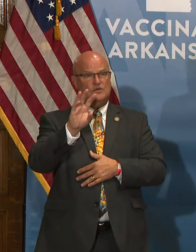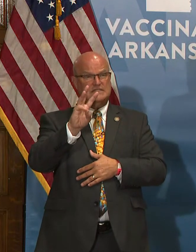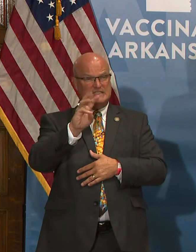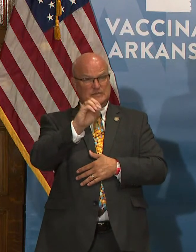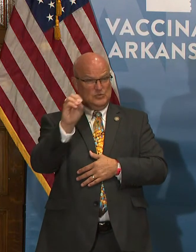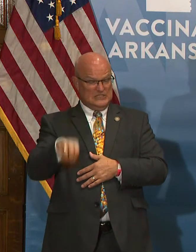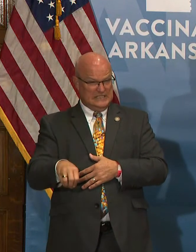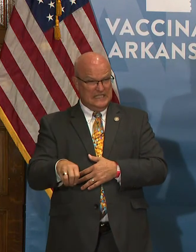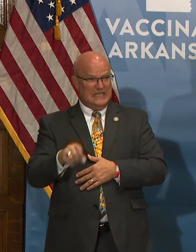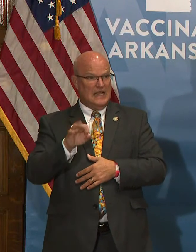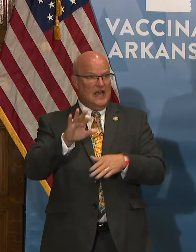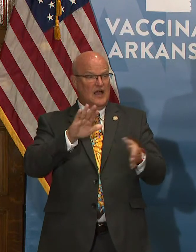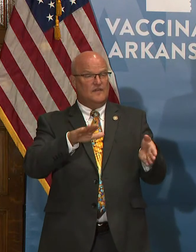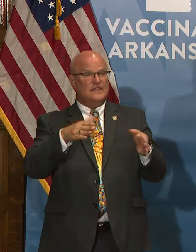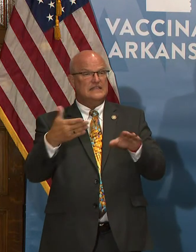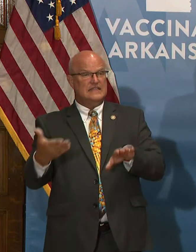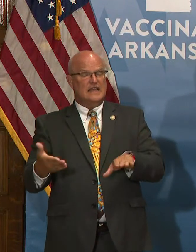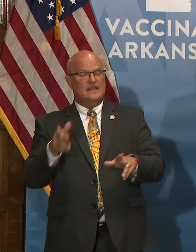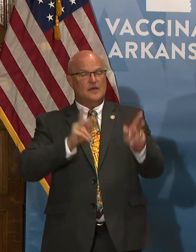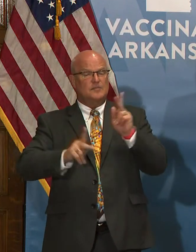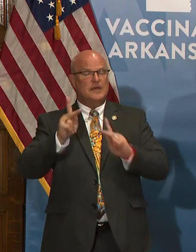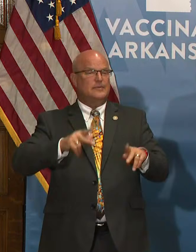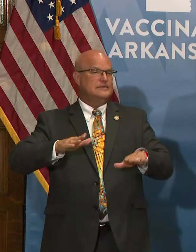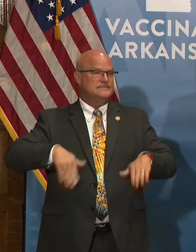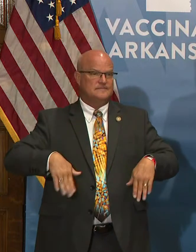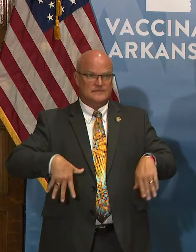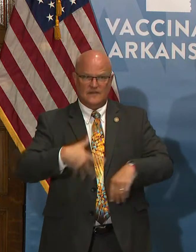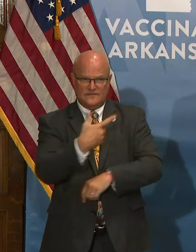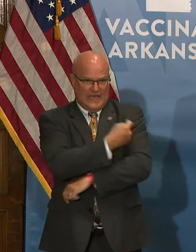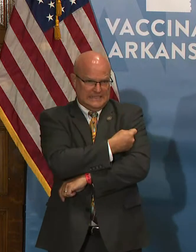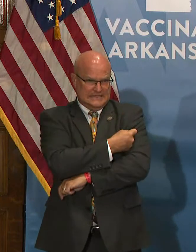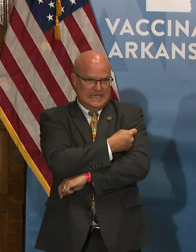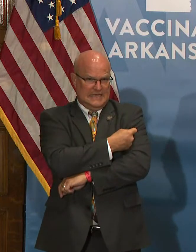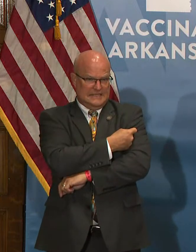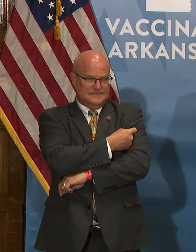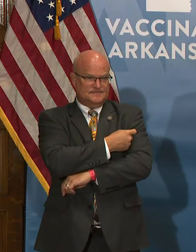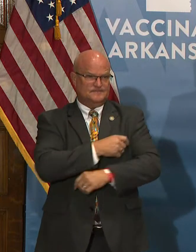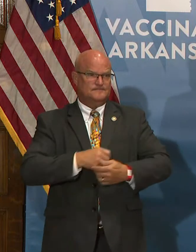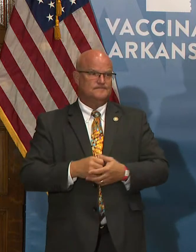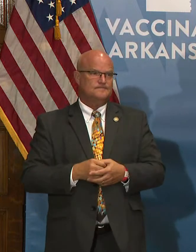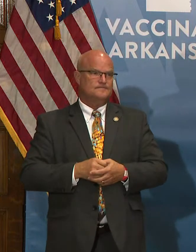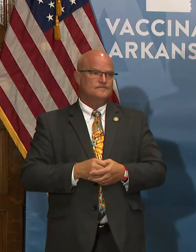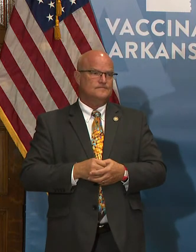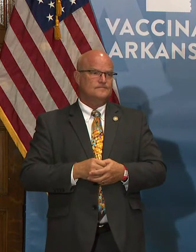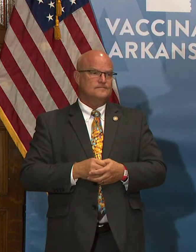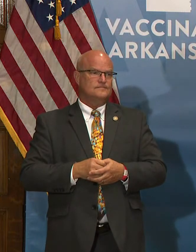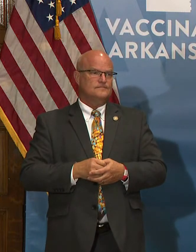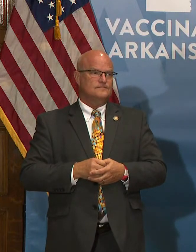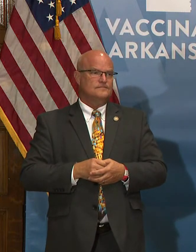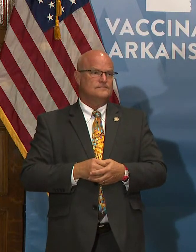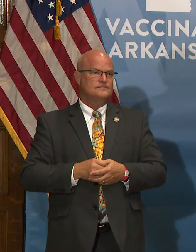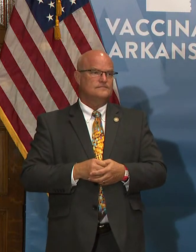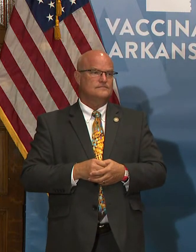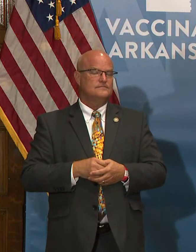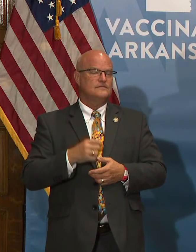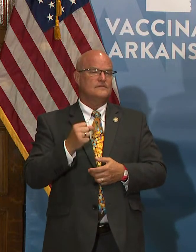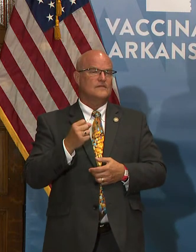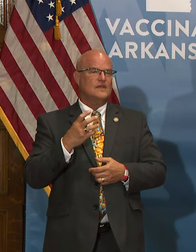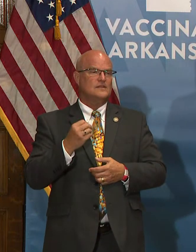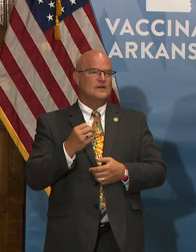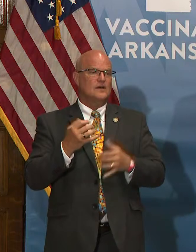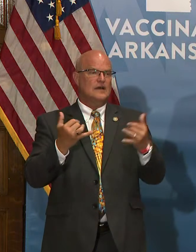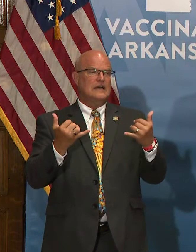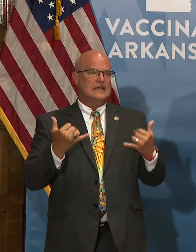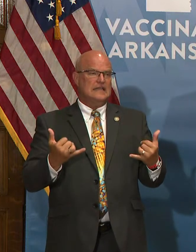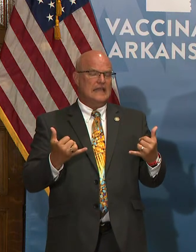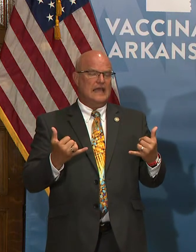91.46% of the deaths were in individuals that were not fully vaccinated as well. And so now